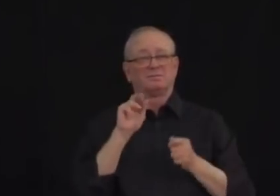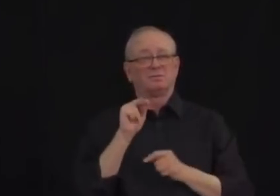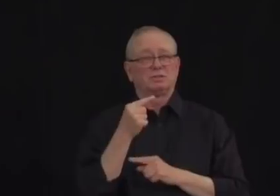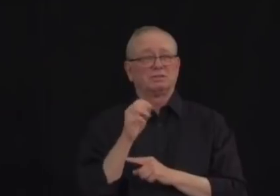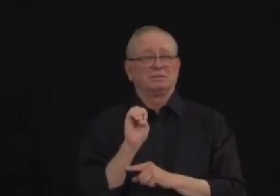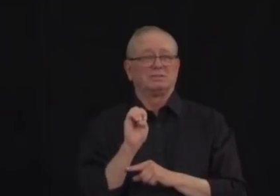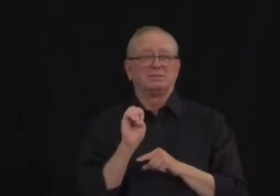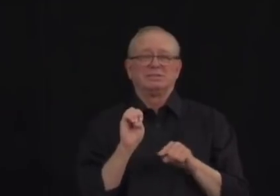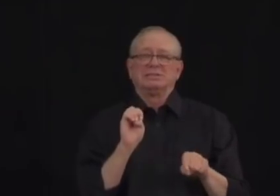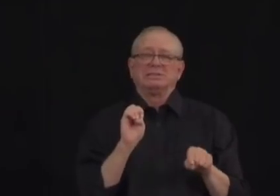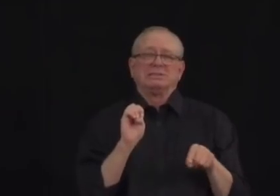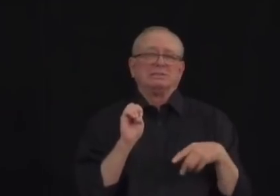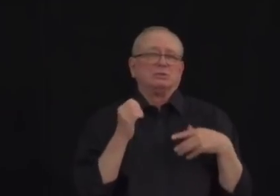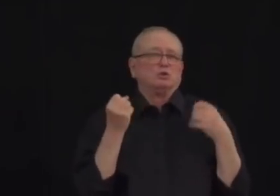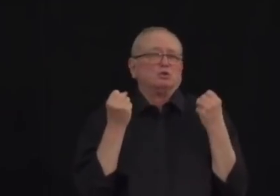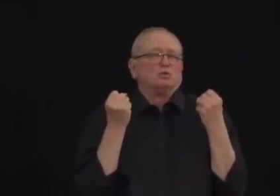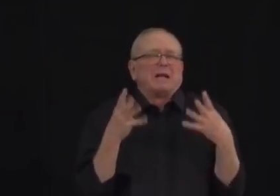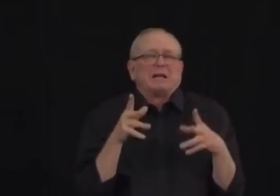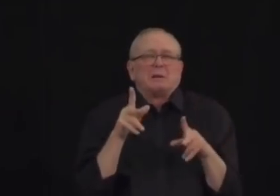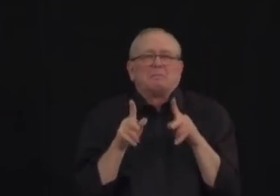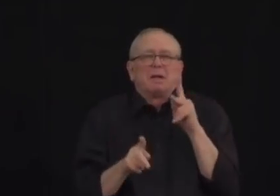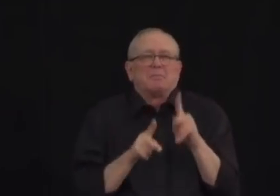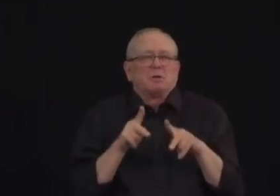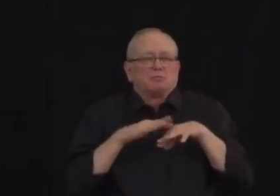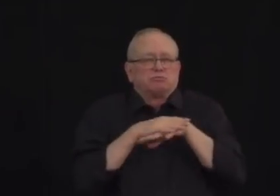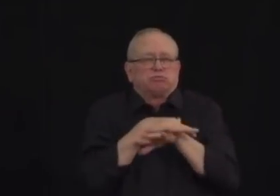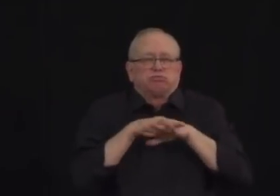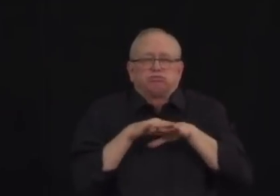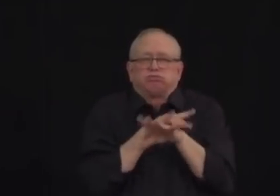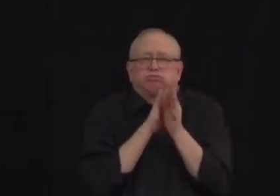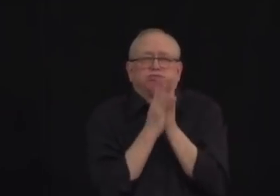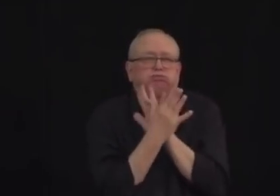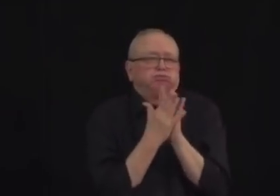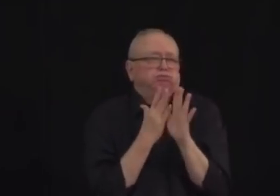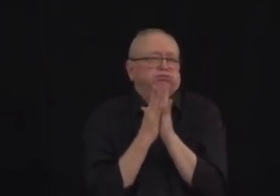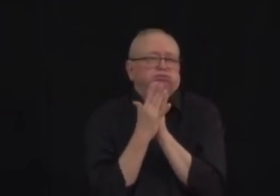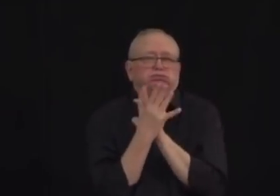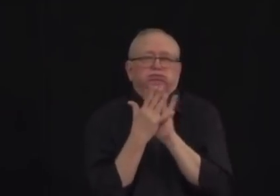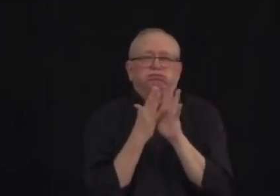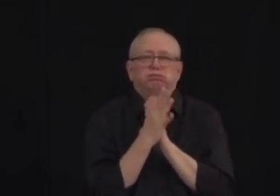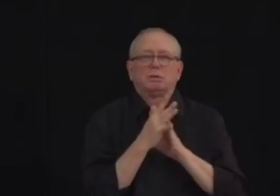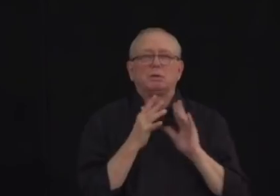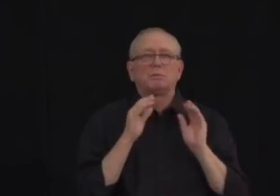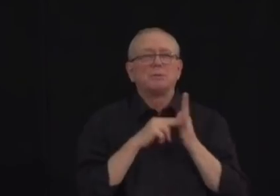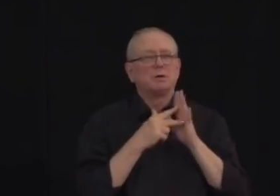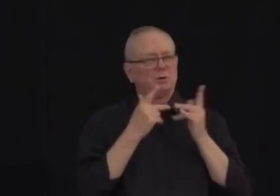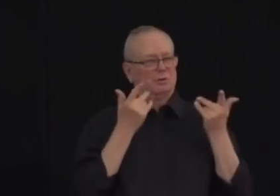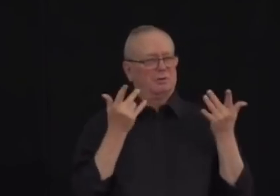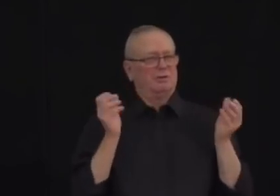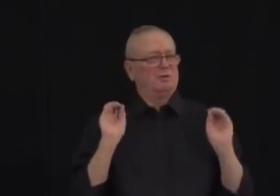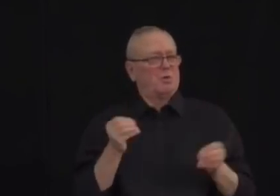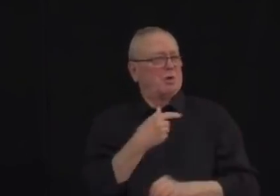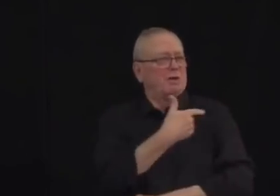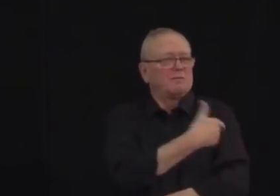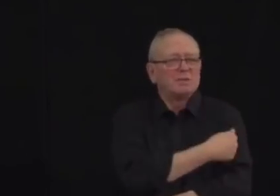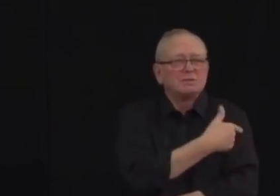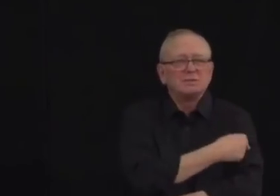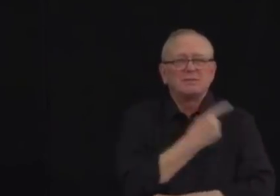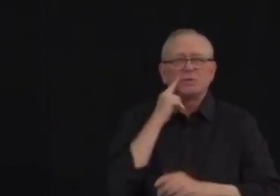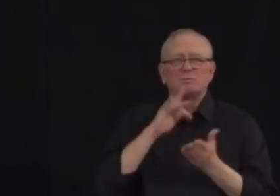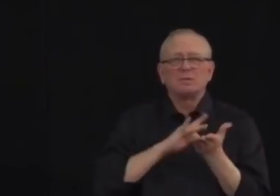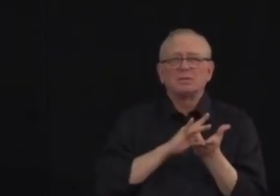some other means of ensuring widespread immunity, some of these gatherings are going to be the riskiest kinds